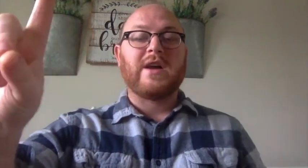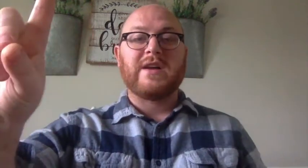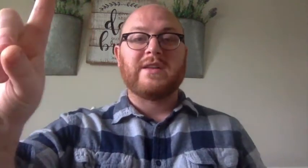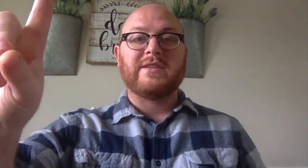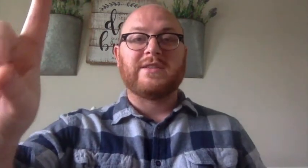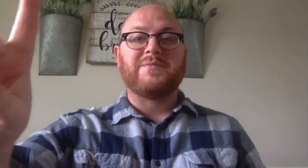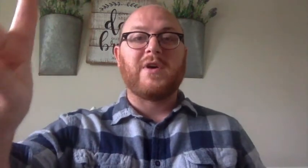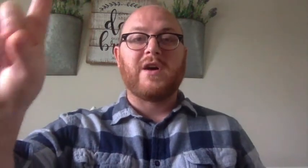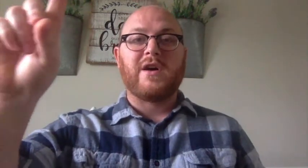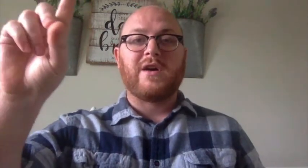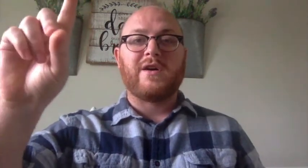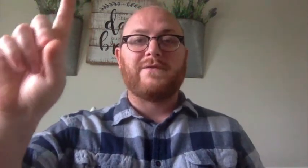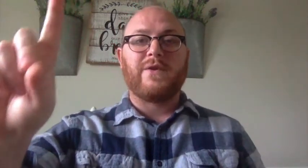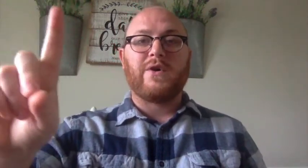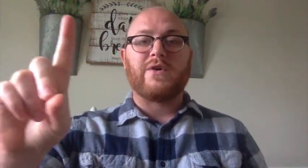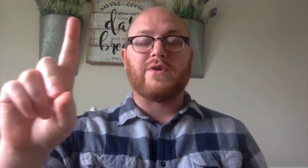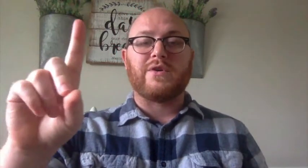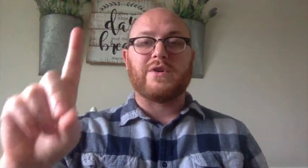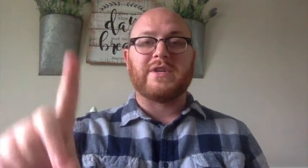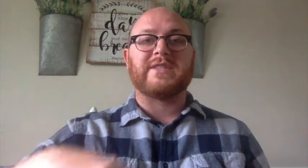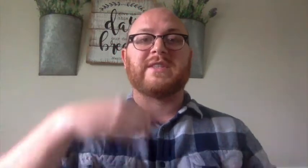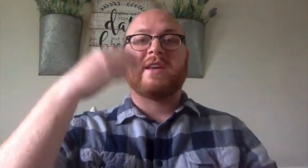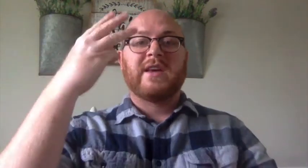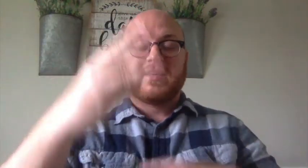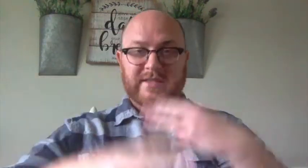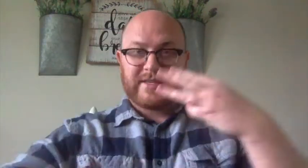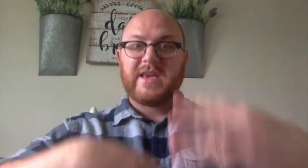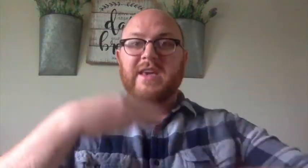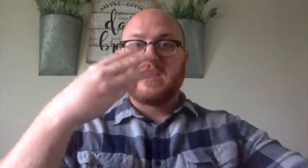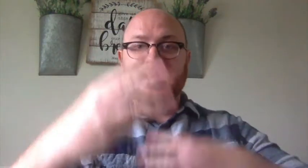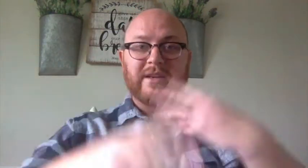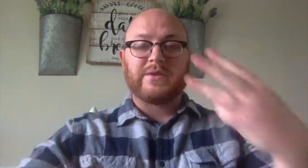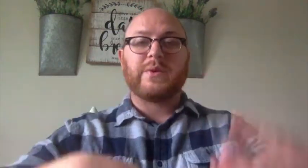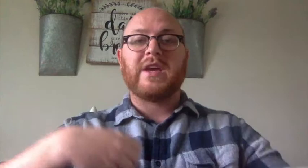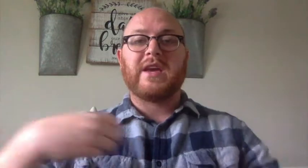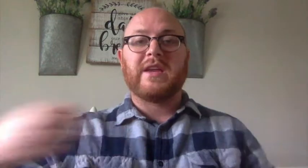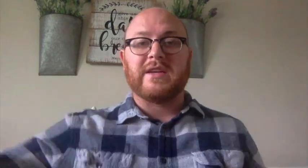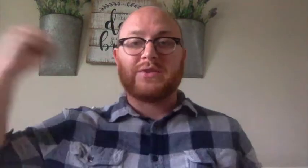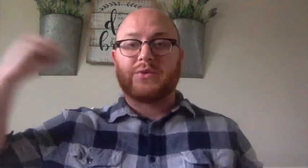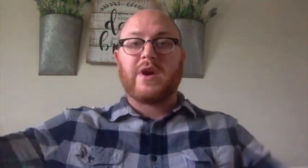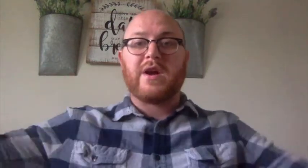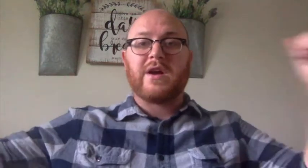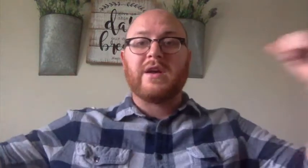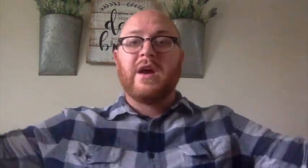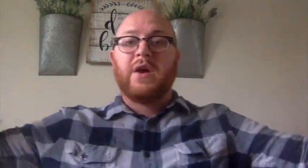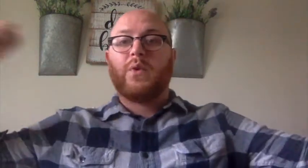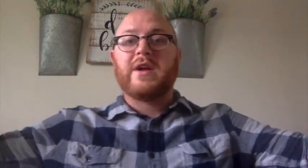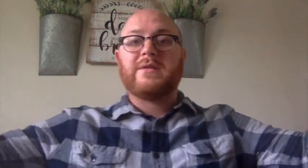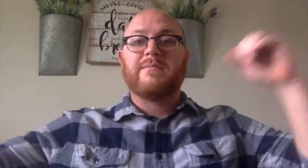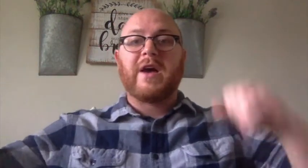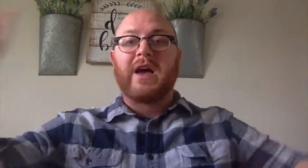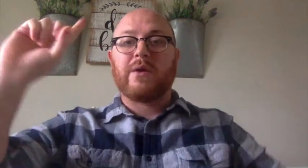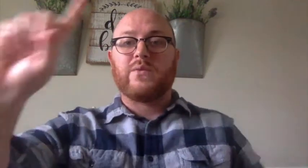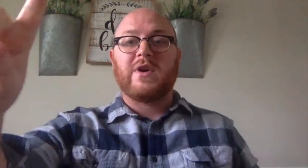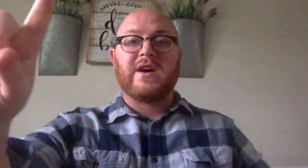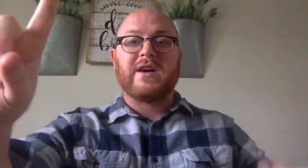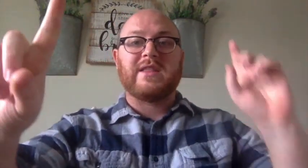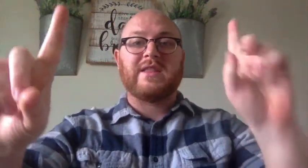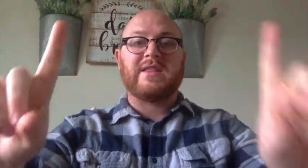one small voice, singing sweet and strong. One by one